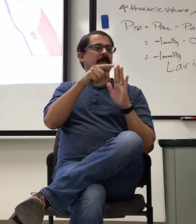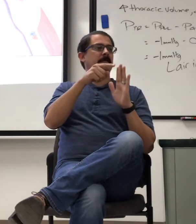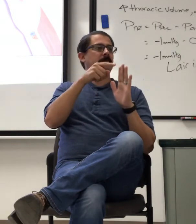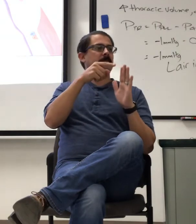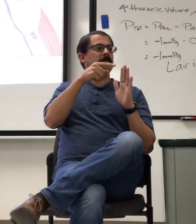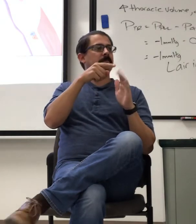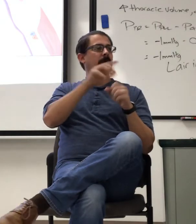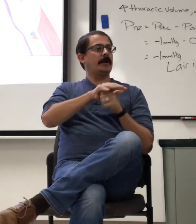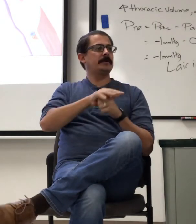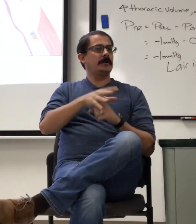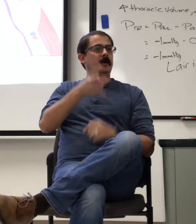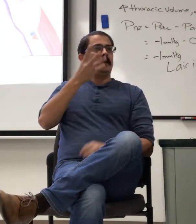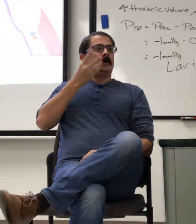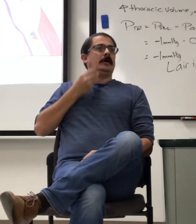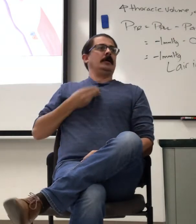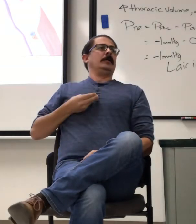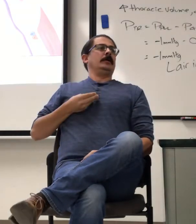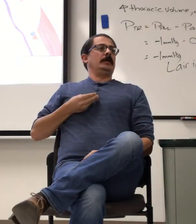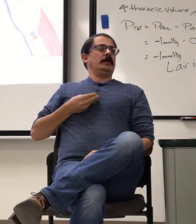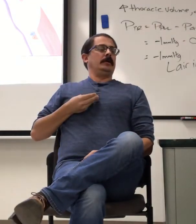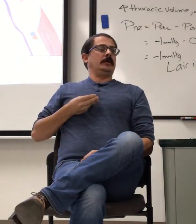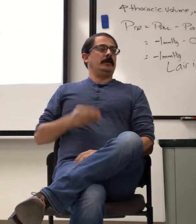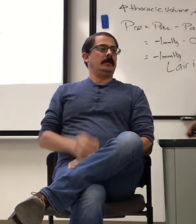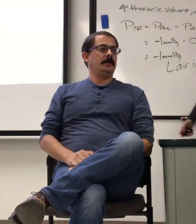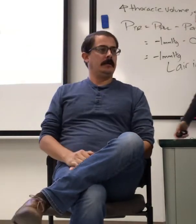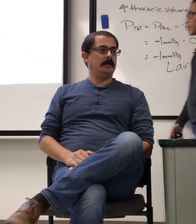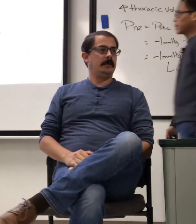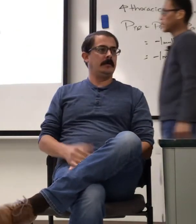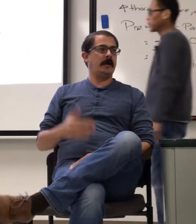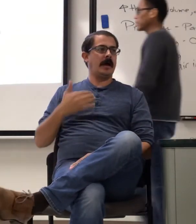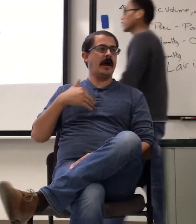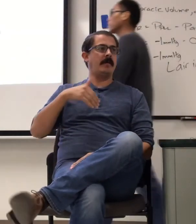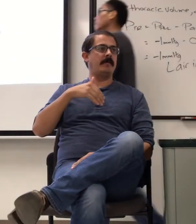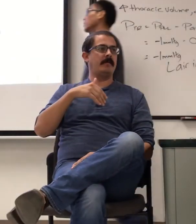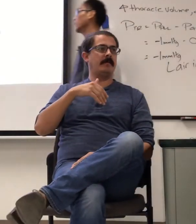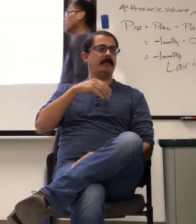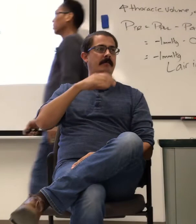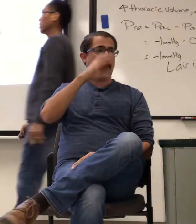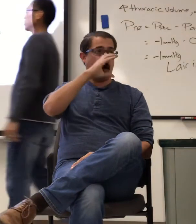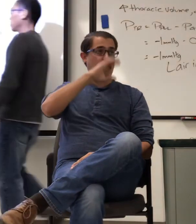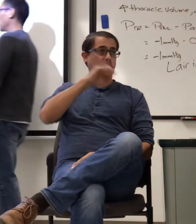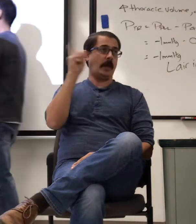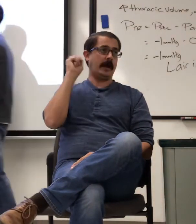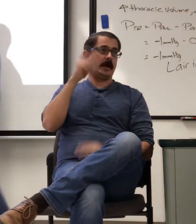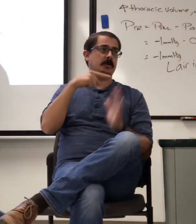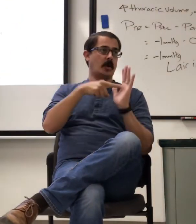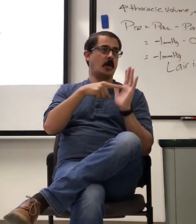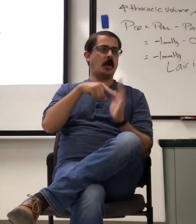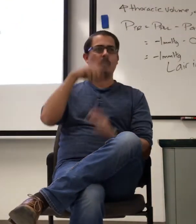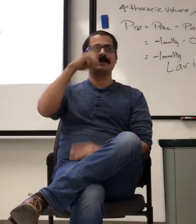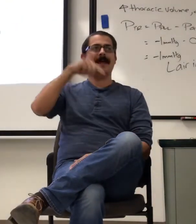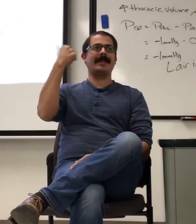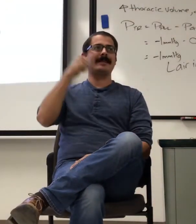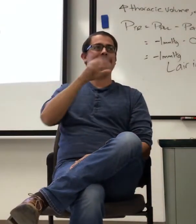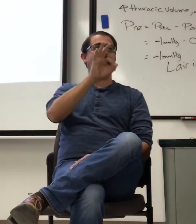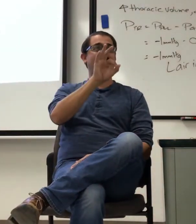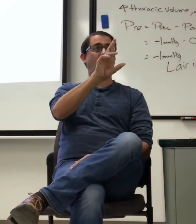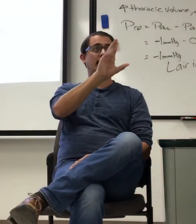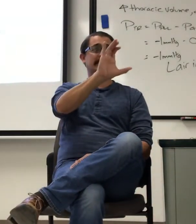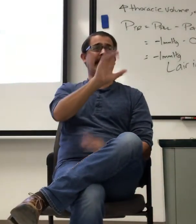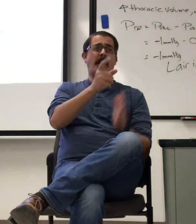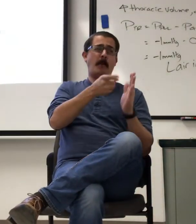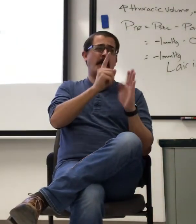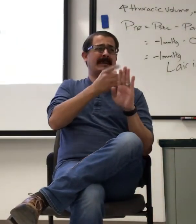air into your lungs during the breath in. So I have this animated right here. So let's pretend this is FRC, the